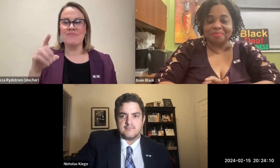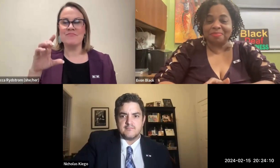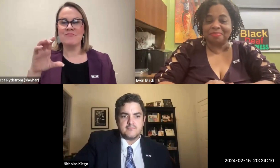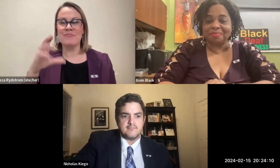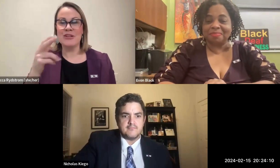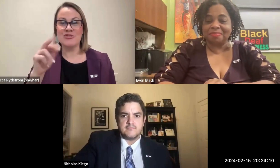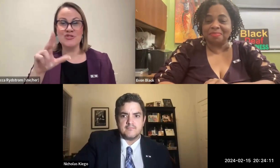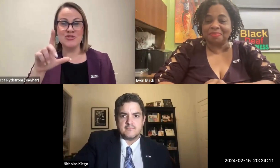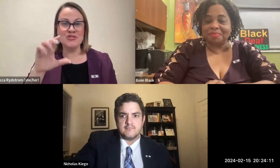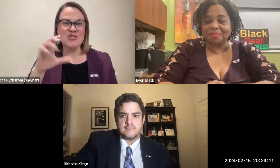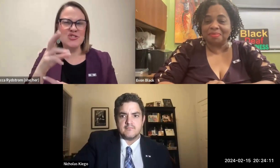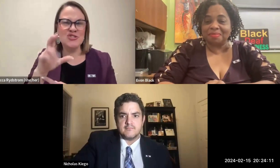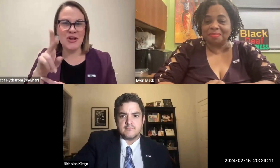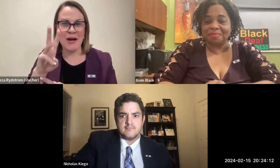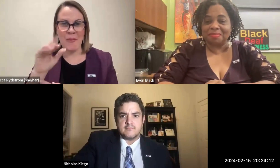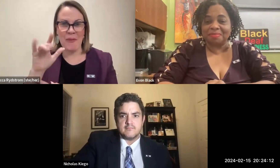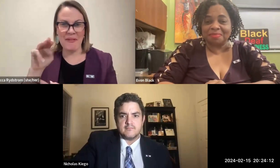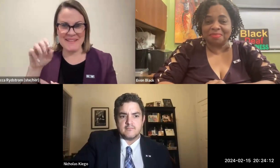the question.